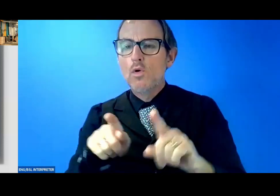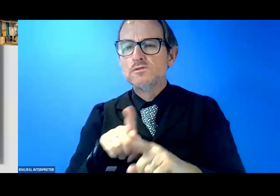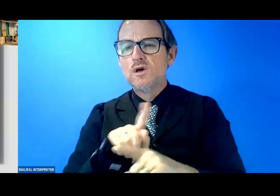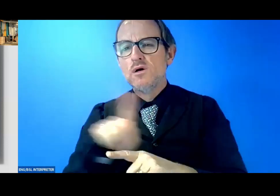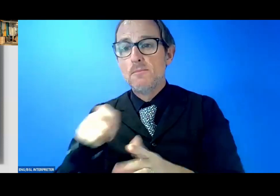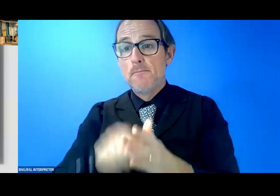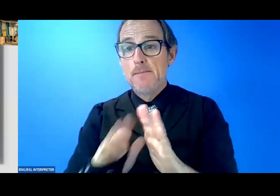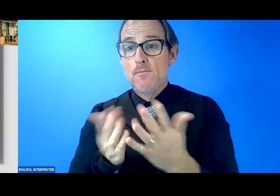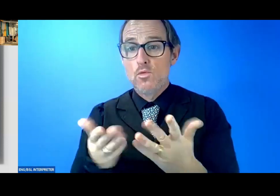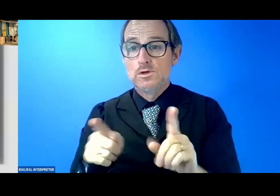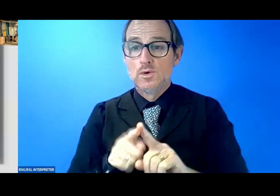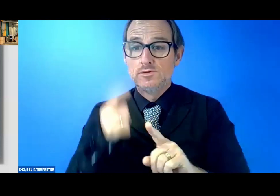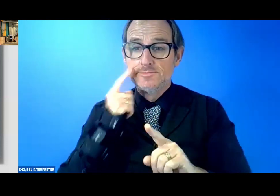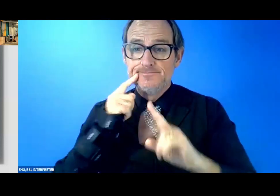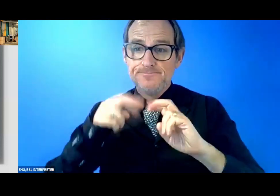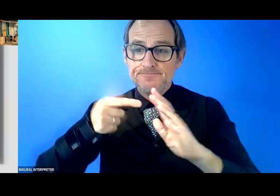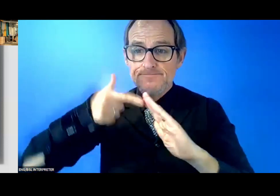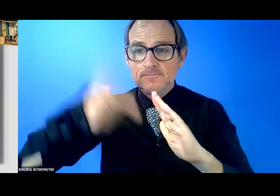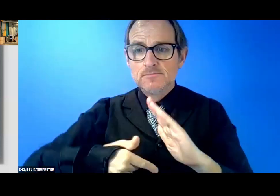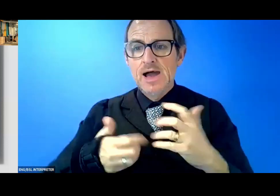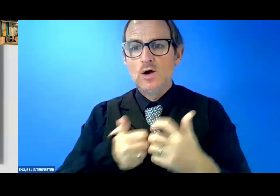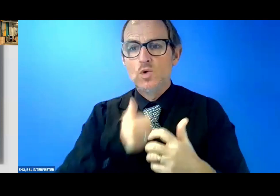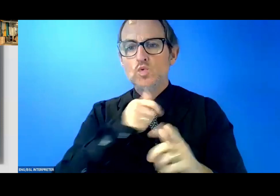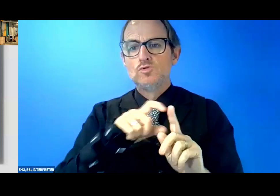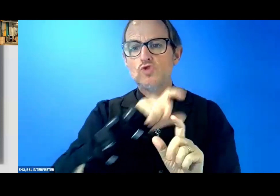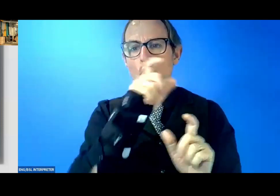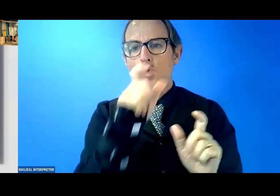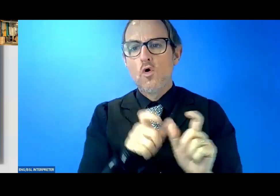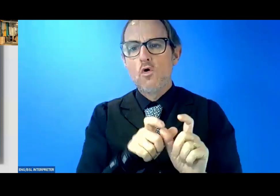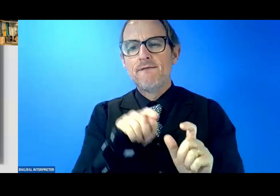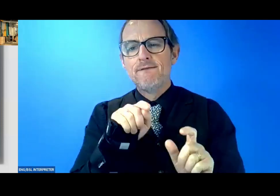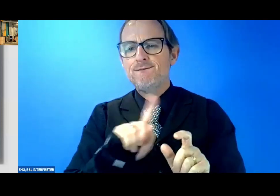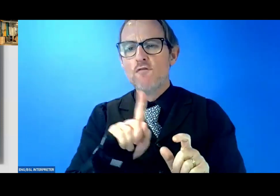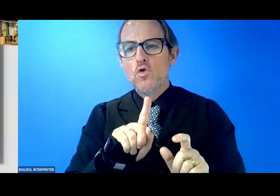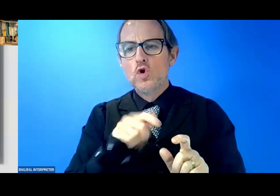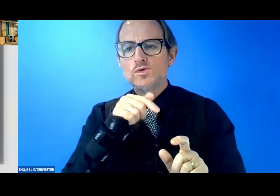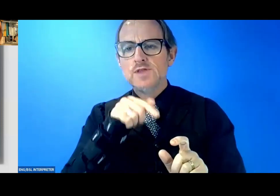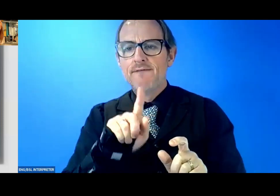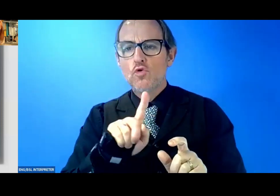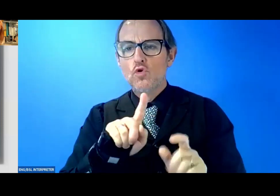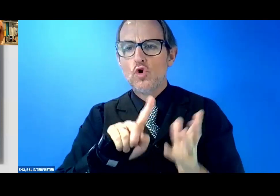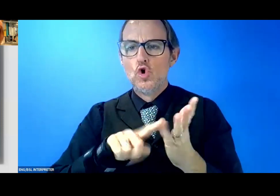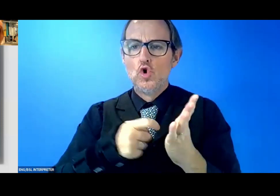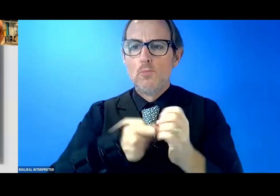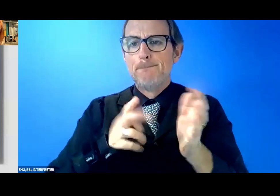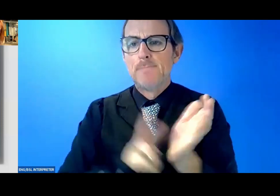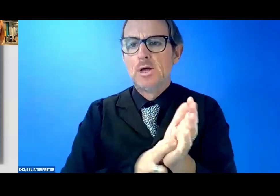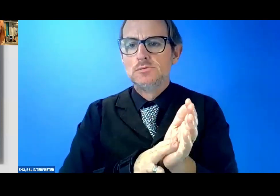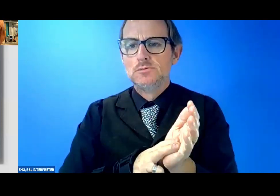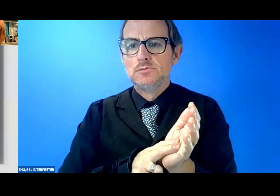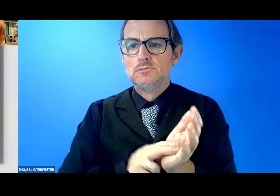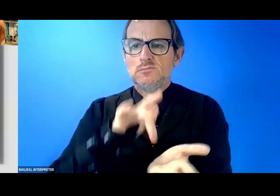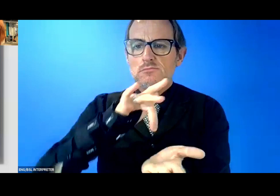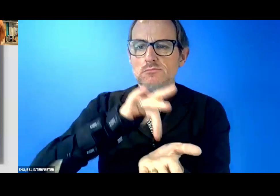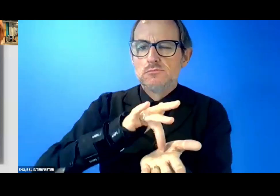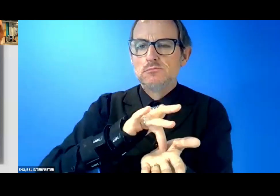and deep dive a bit into how to use the donut for urban development. So with that, maybe you can stop sharing